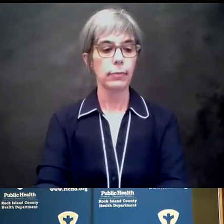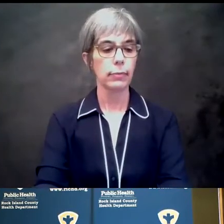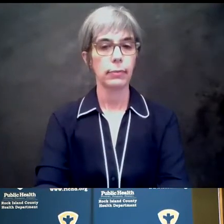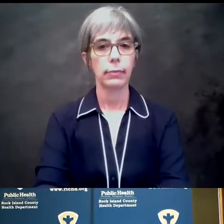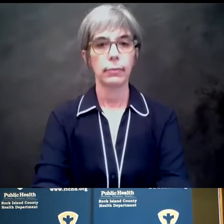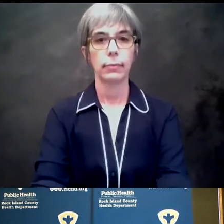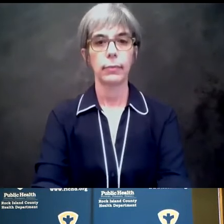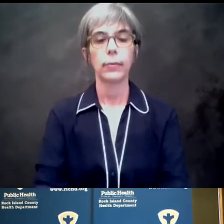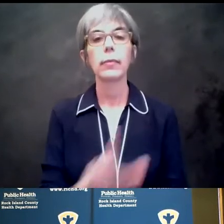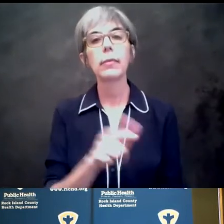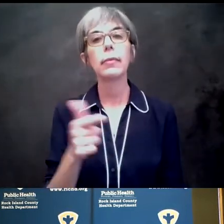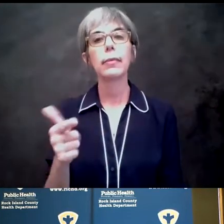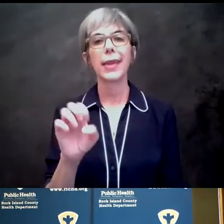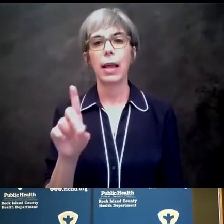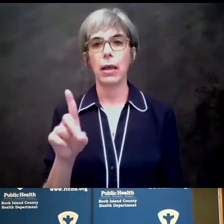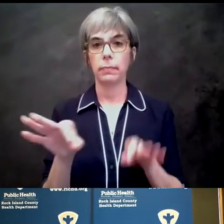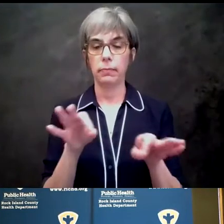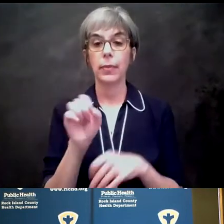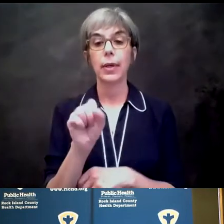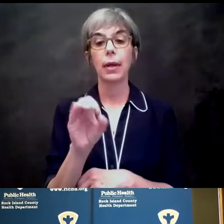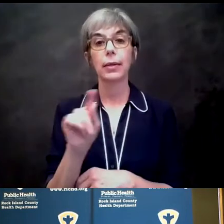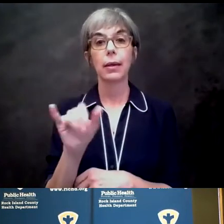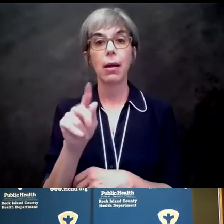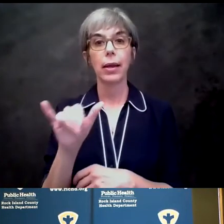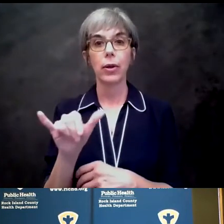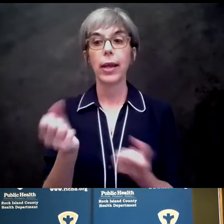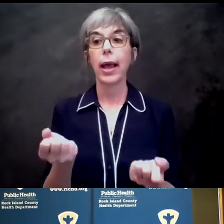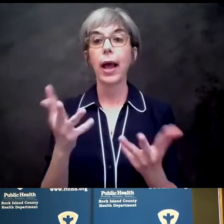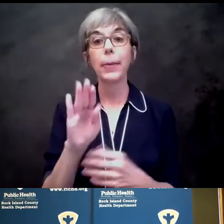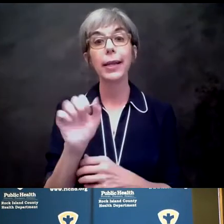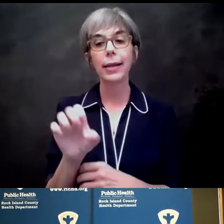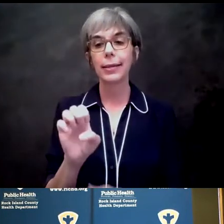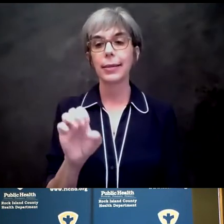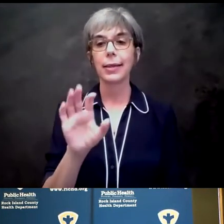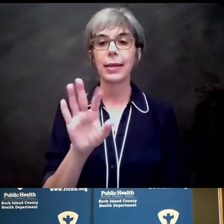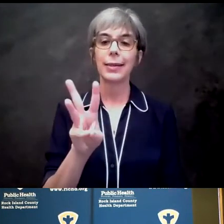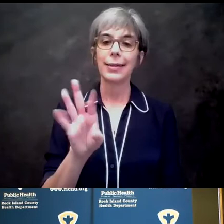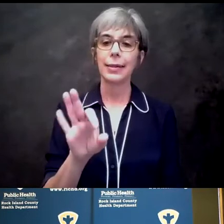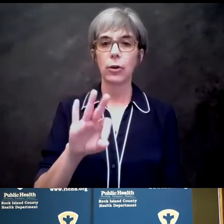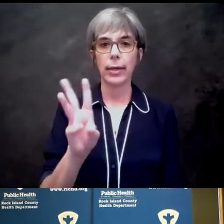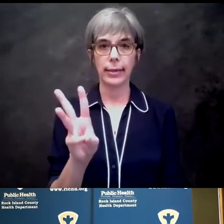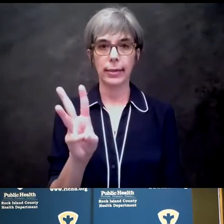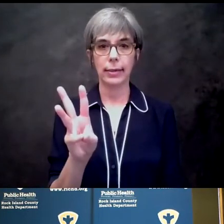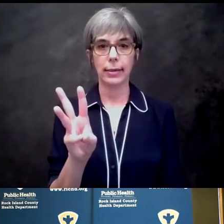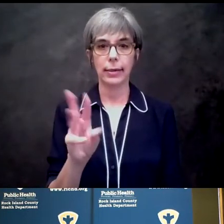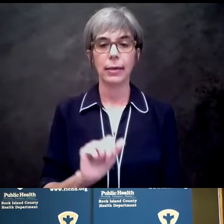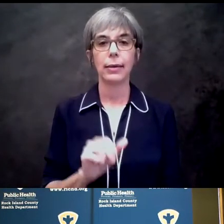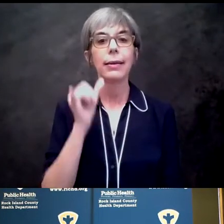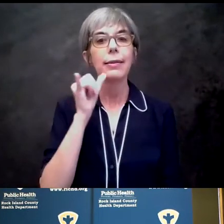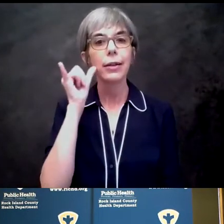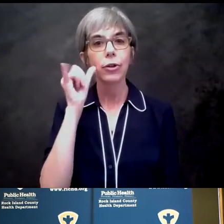In Scott County, the number of cases as we speak is 696. When we last looked yesterday, it